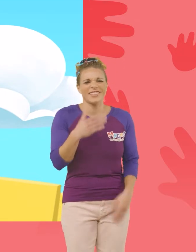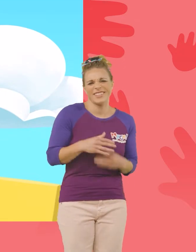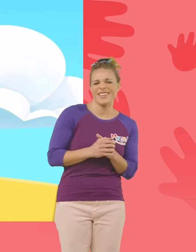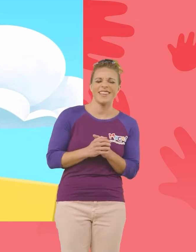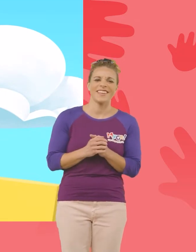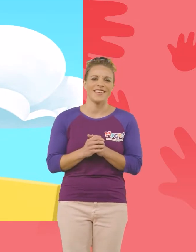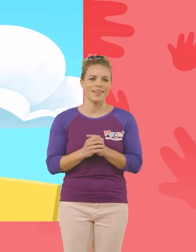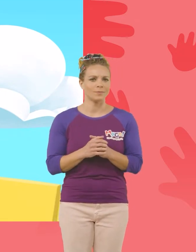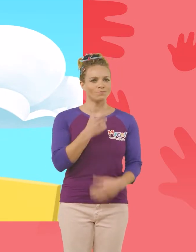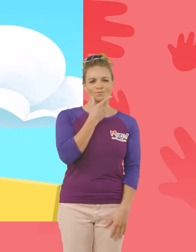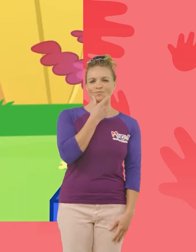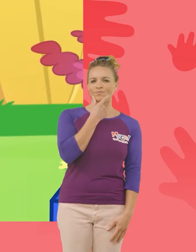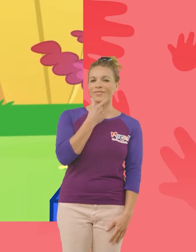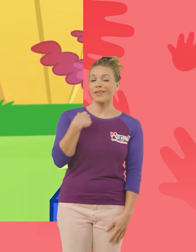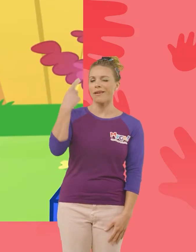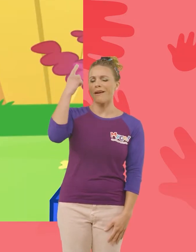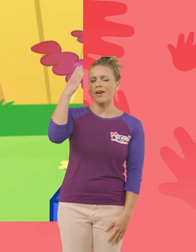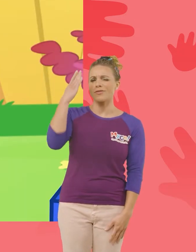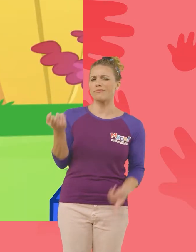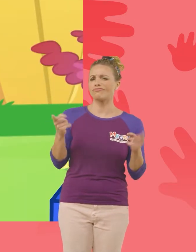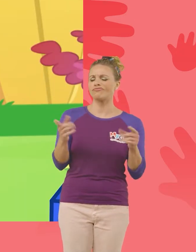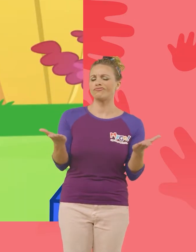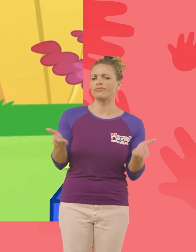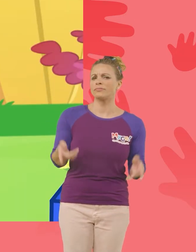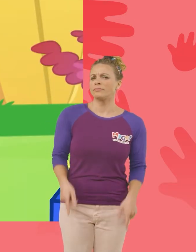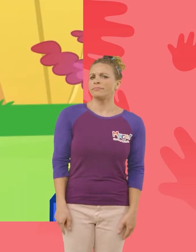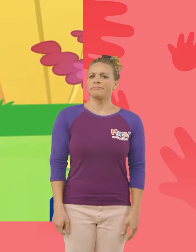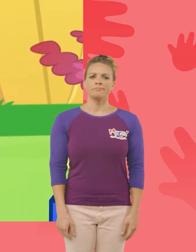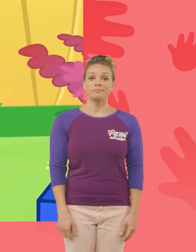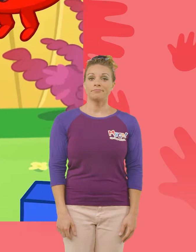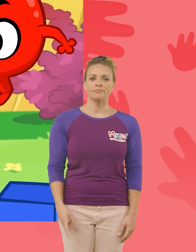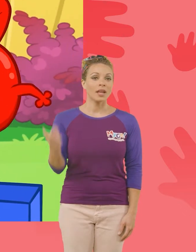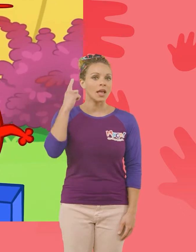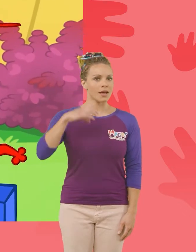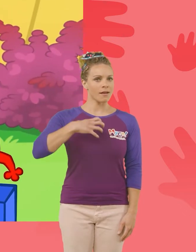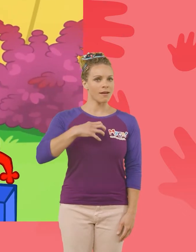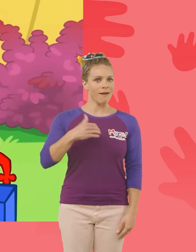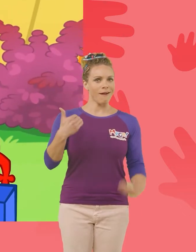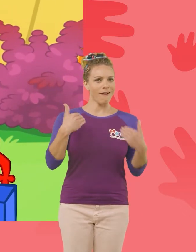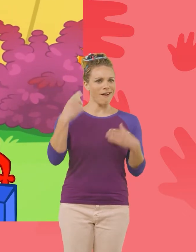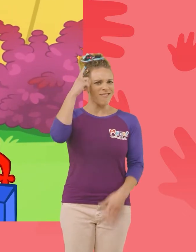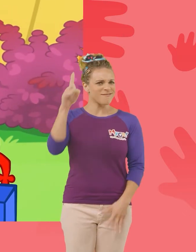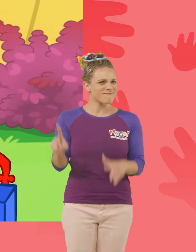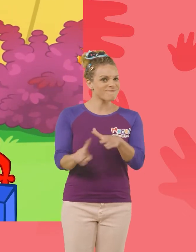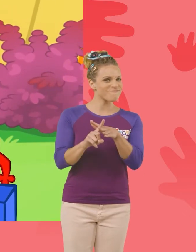Hmm, I think I know what's going on. Listen, Morphle, I have an idea.